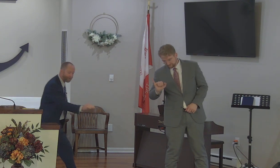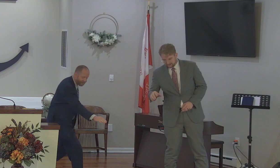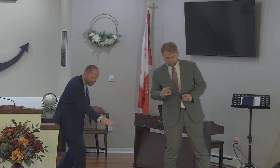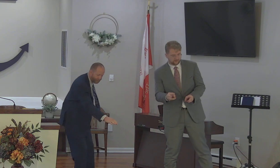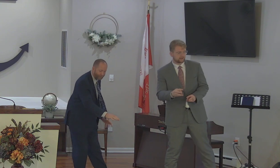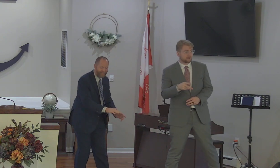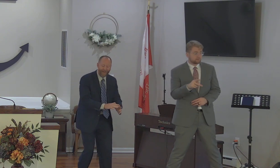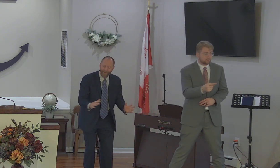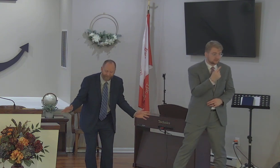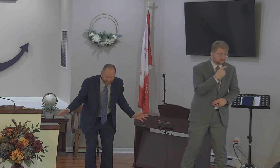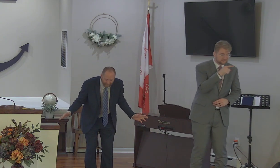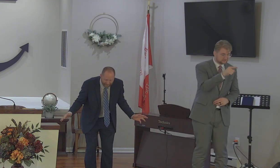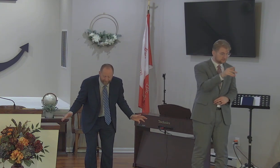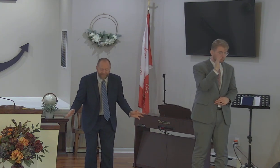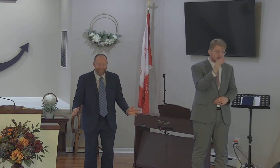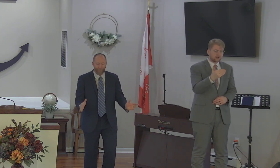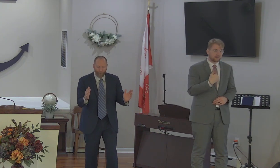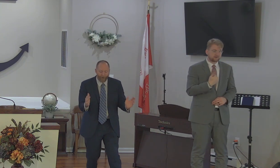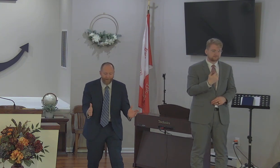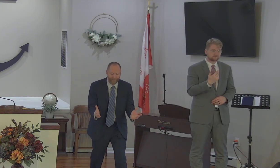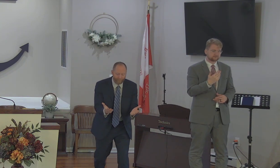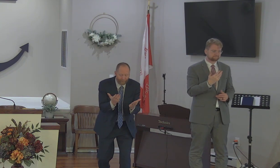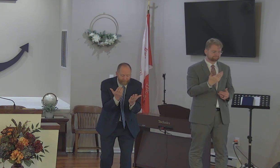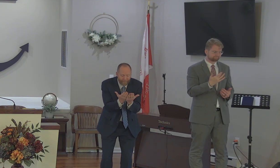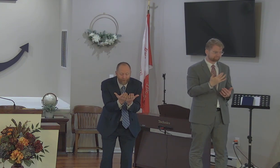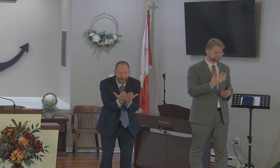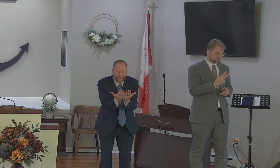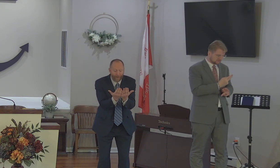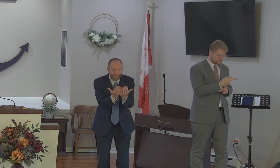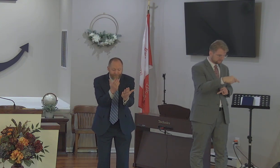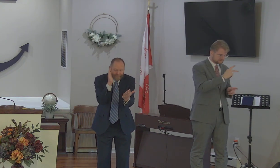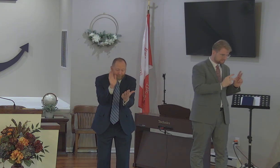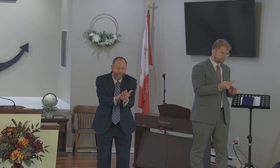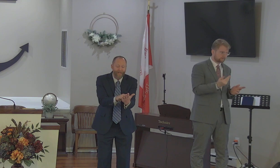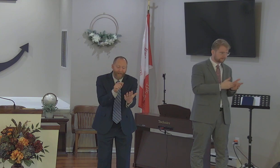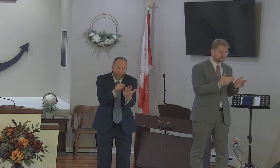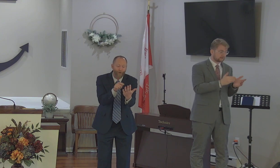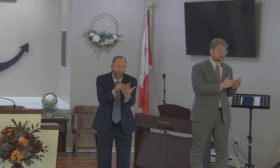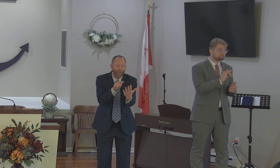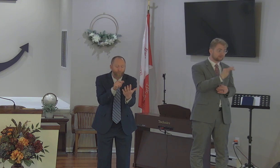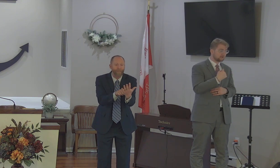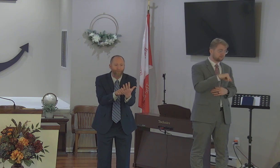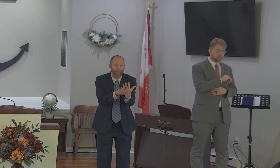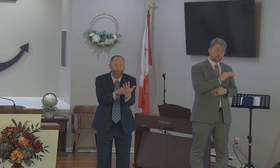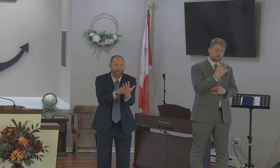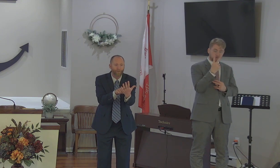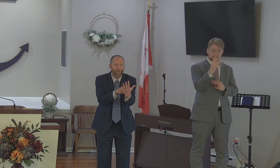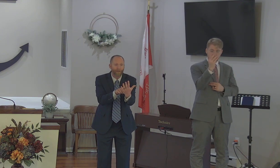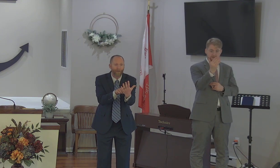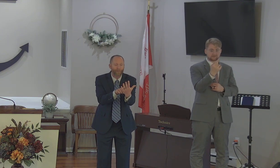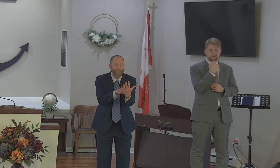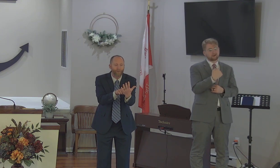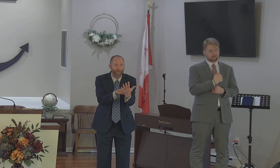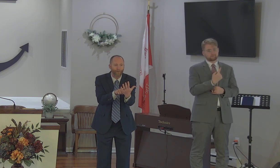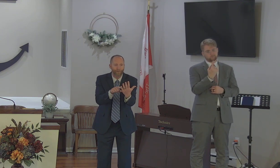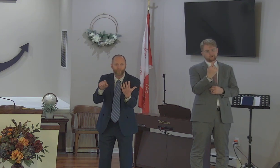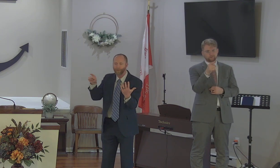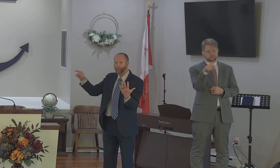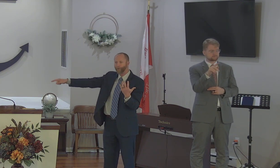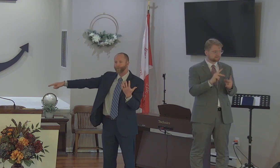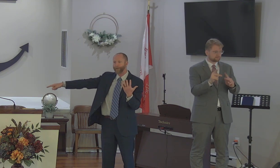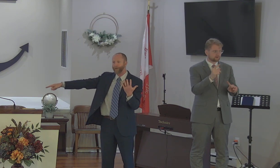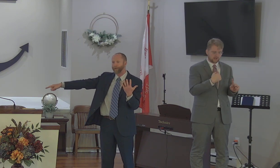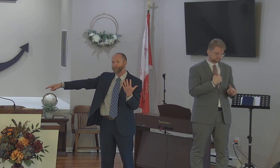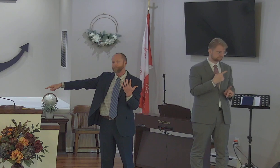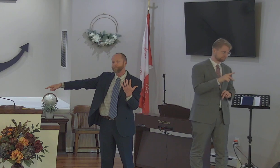going to deal with these people time in and time out. And if we're honest and we put up a mirror right now, we'd say, yep, I'm one of those people. How do we deal with it?